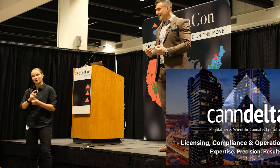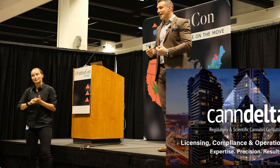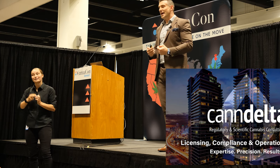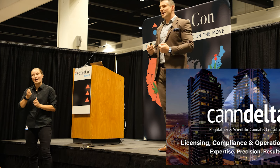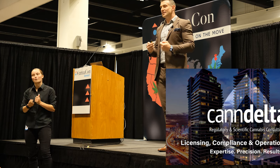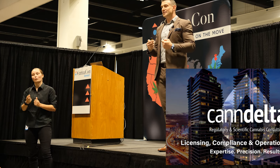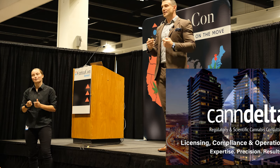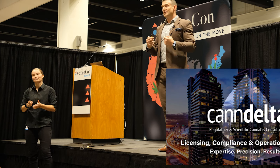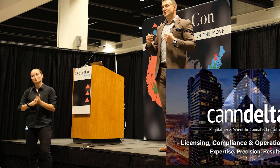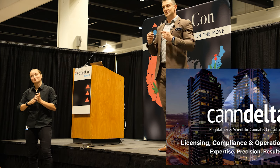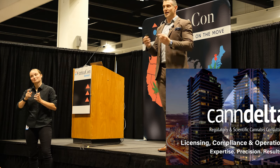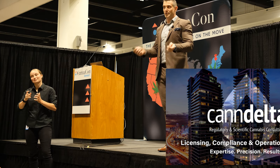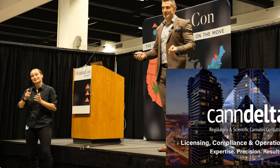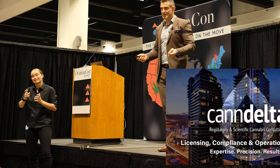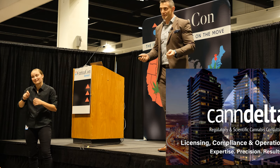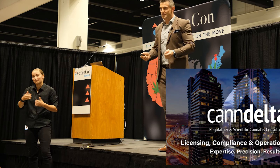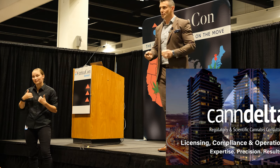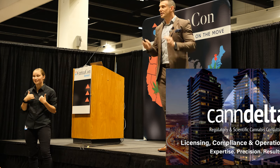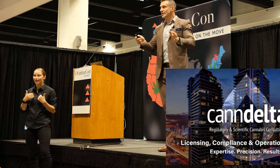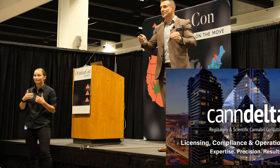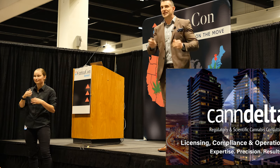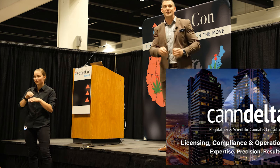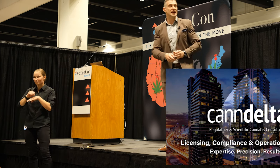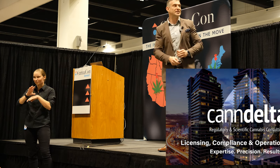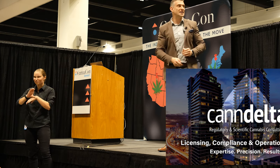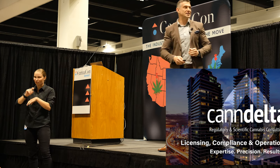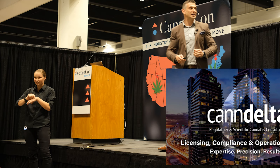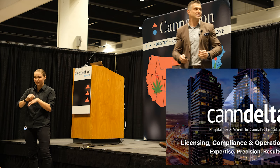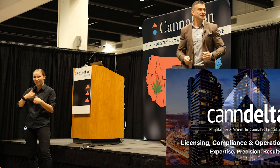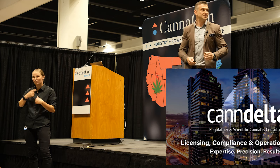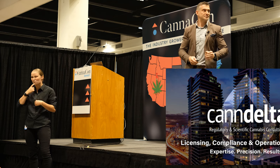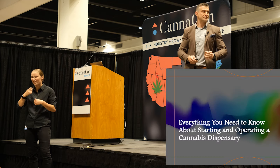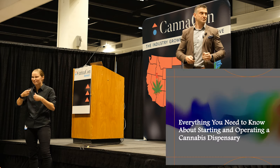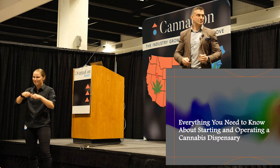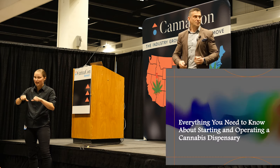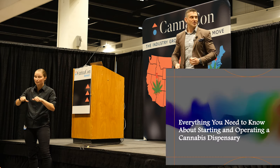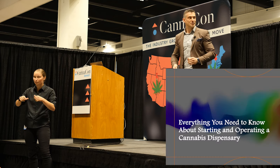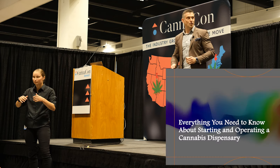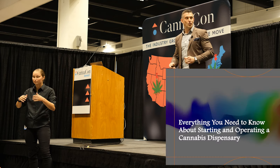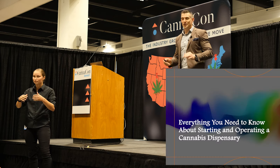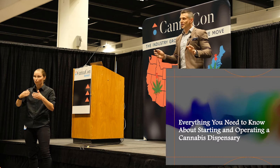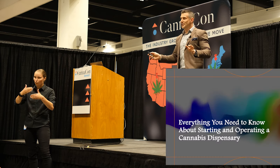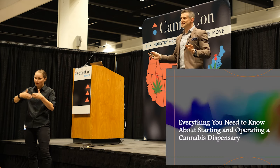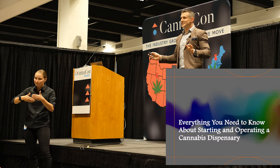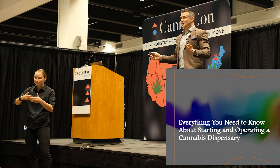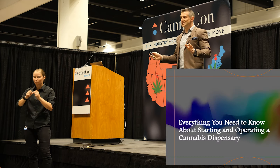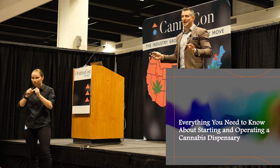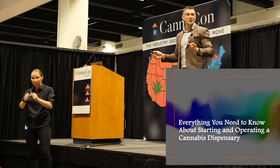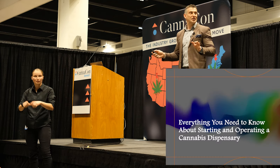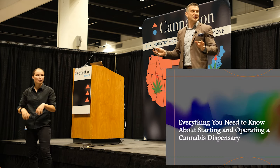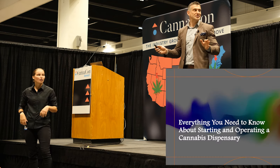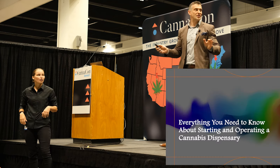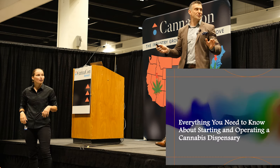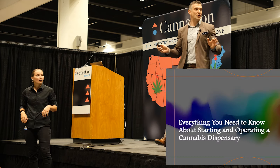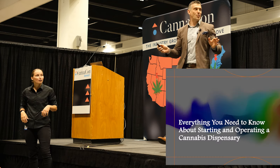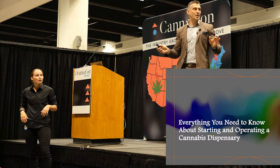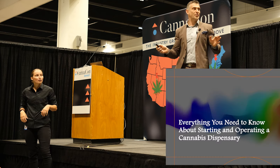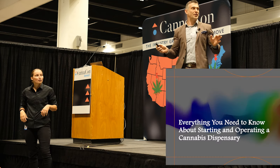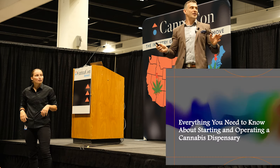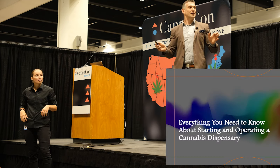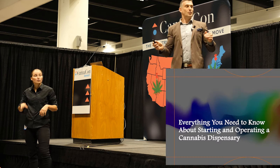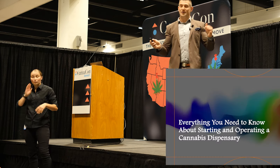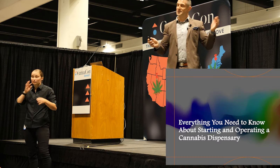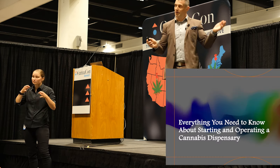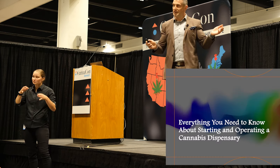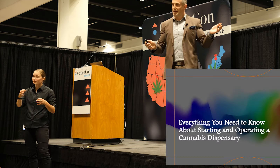detailed, and there's a lot of red tape. So we're here to help navigate that today. So with our presentation, everything you need to know to open